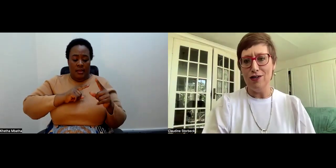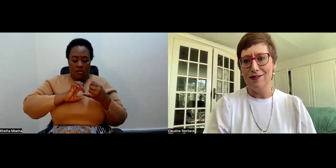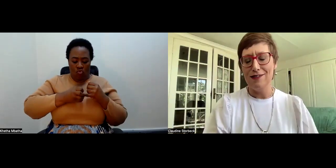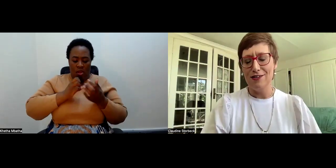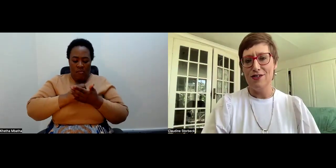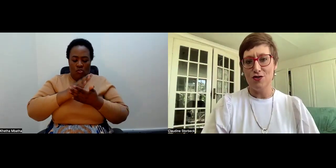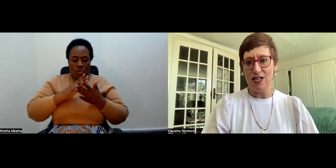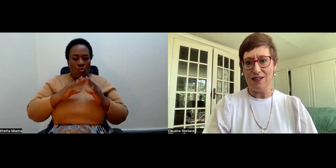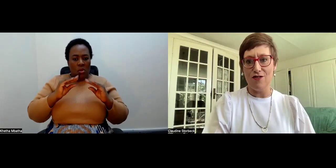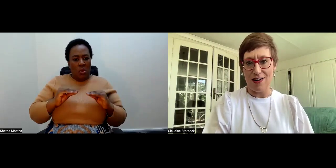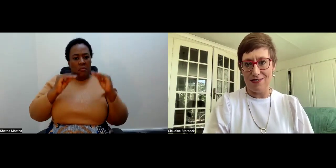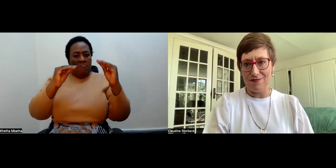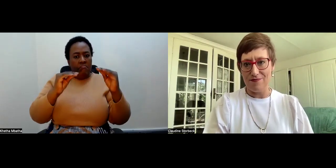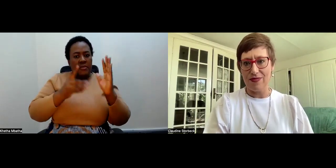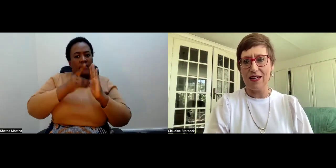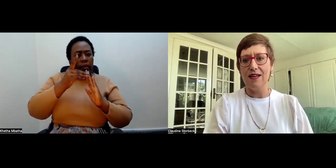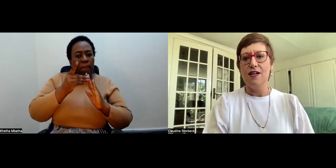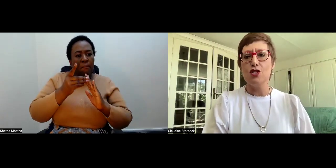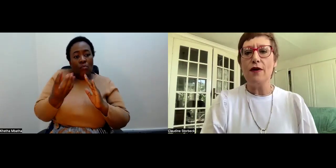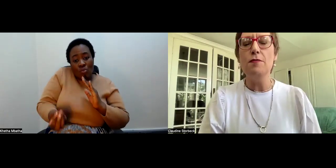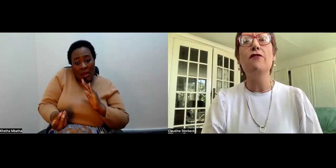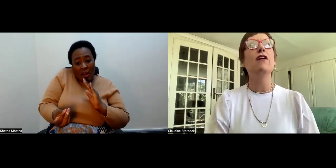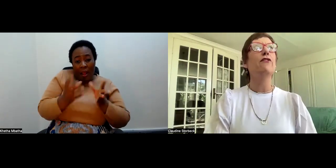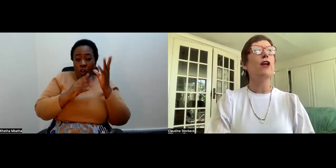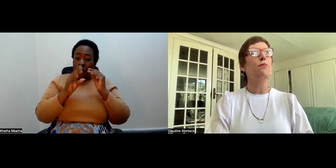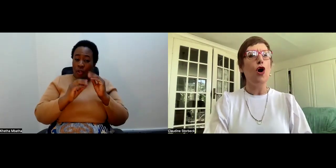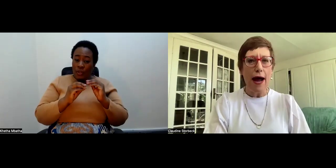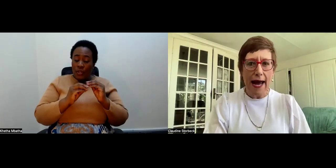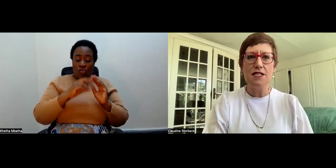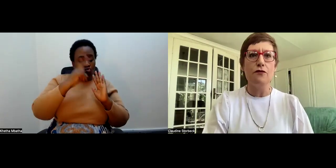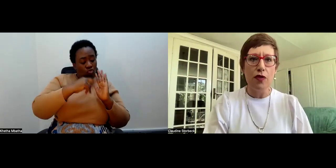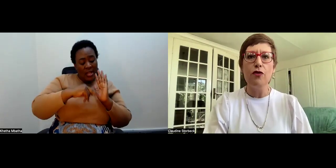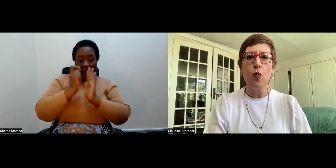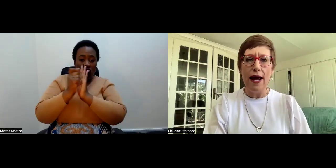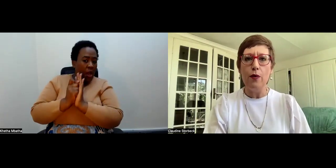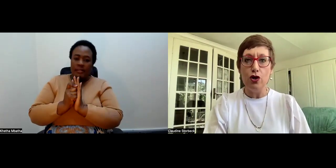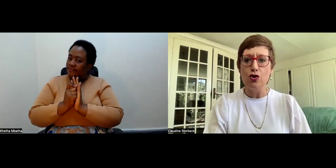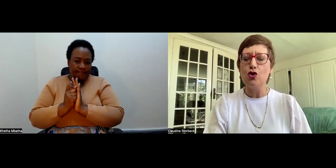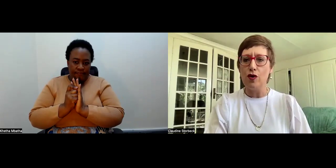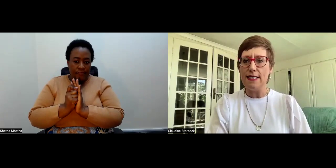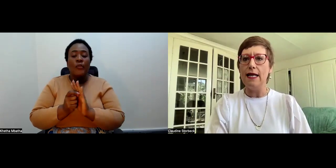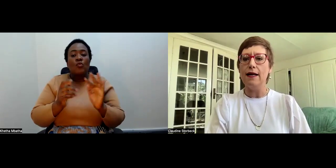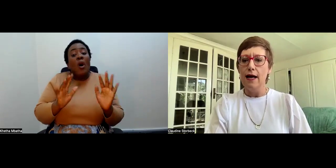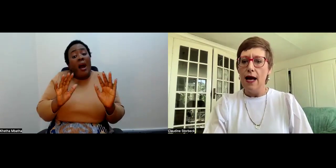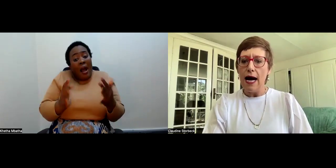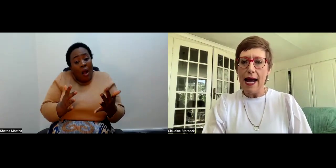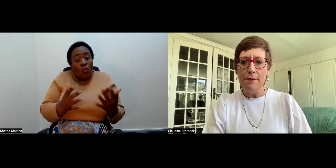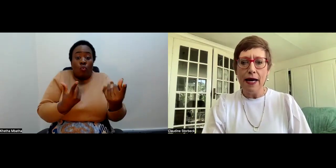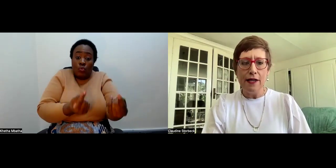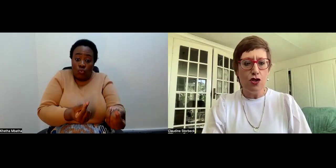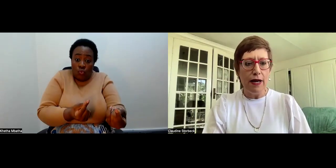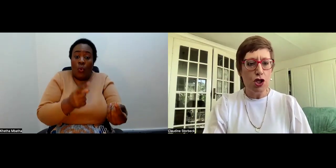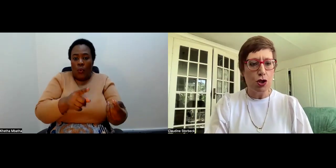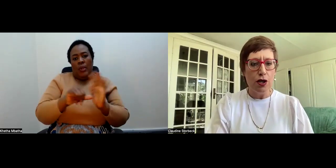going to learn to read and write. So we have to be very, very proactive with the way we use storytelling. I